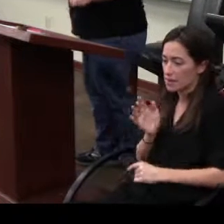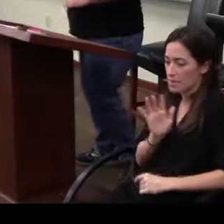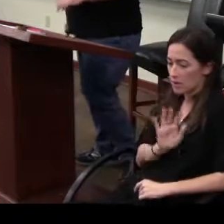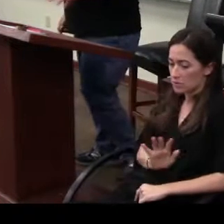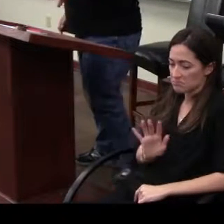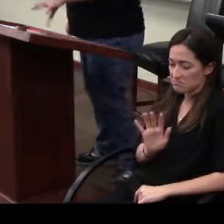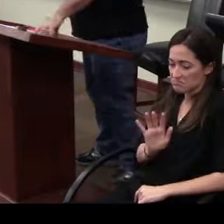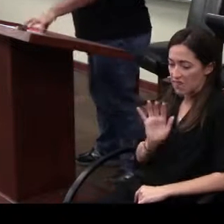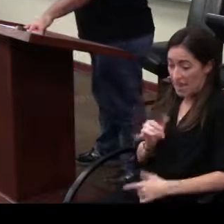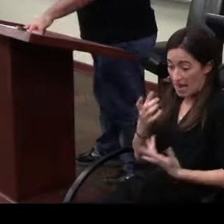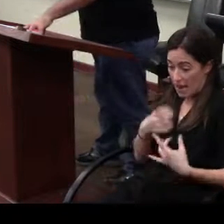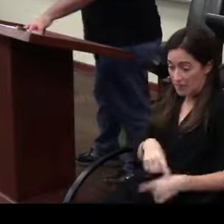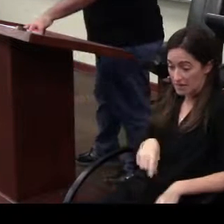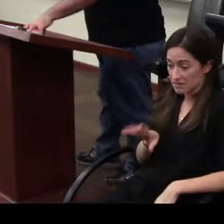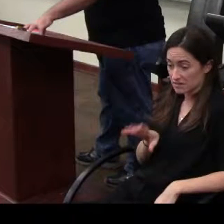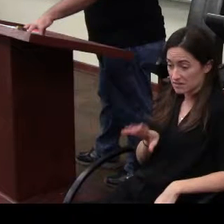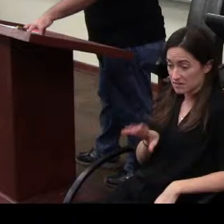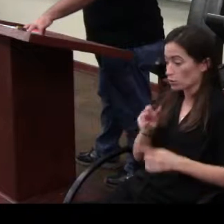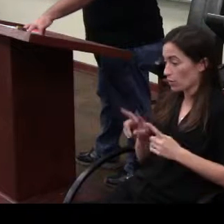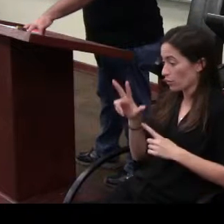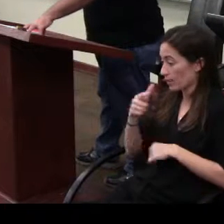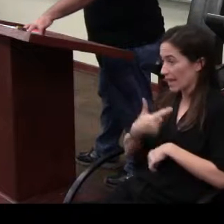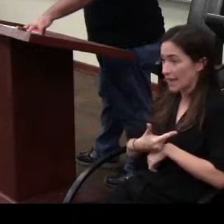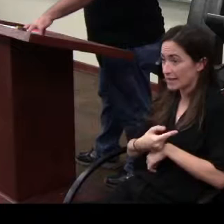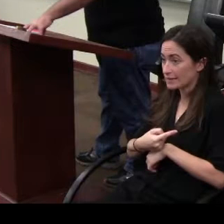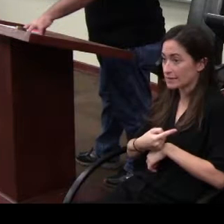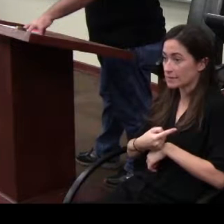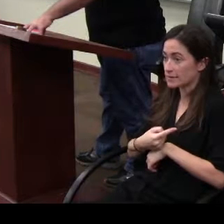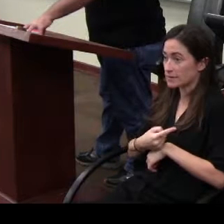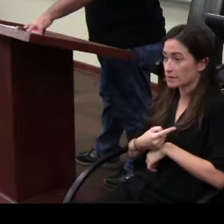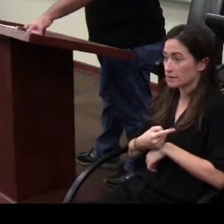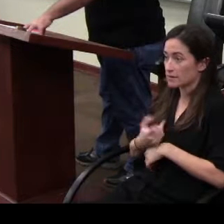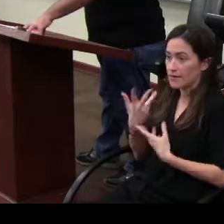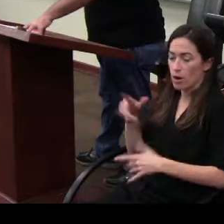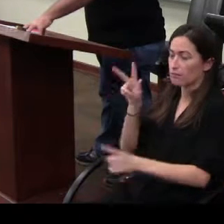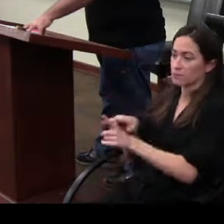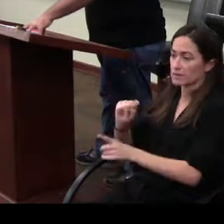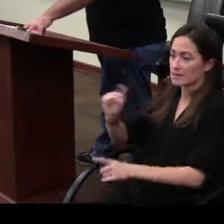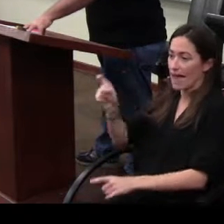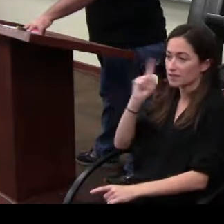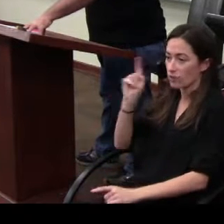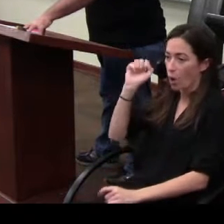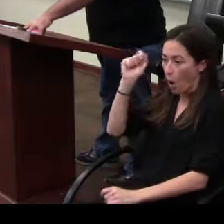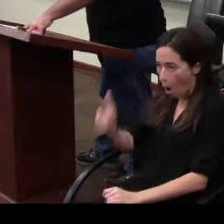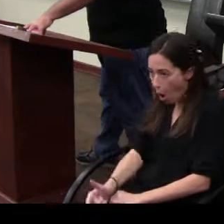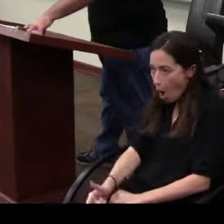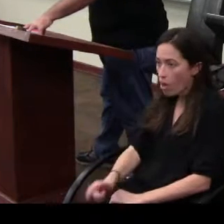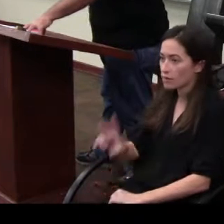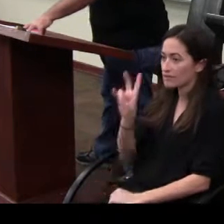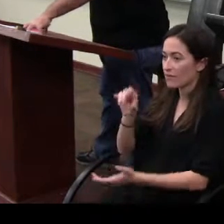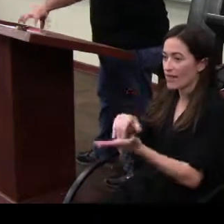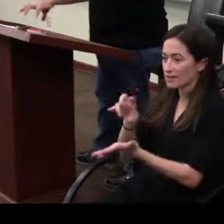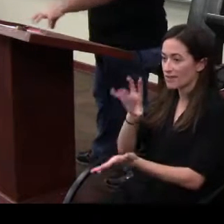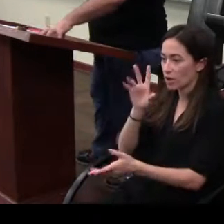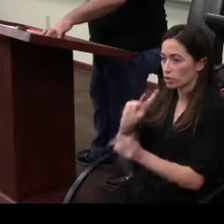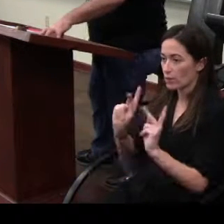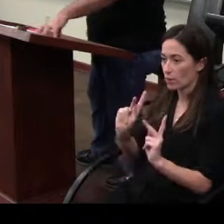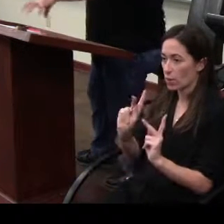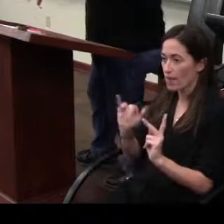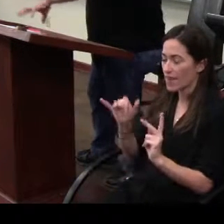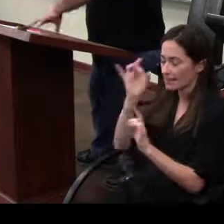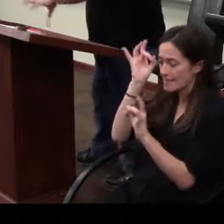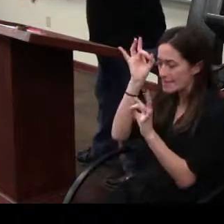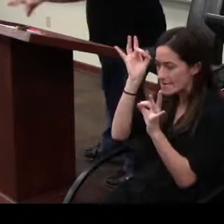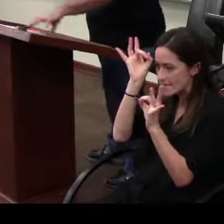this happening, a lot of those people will have their taxes filed. And that's a nightmare when that happens to you. You have to get